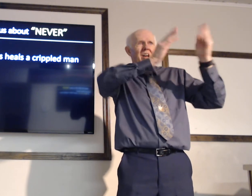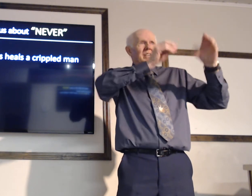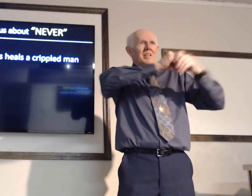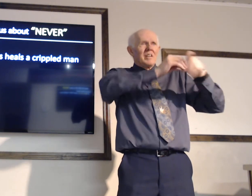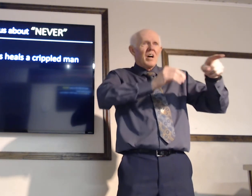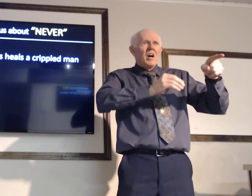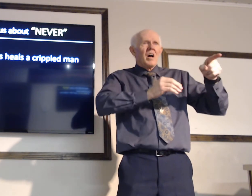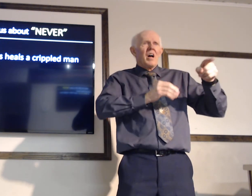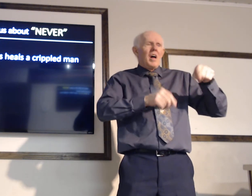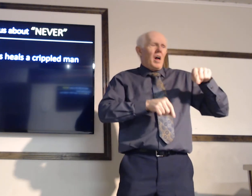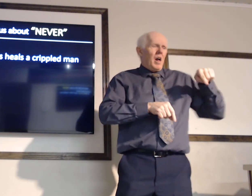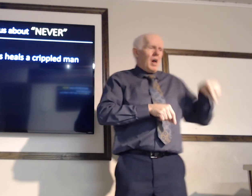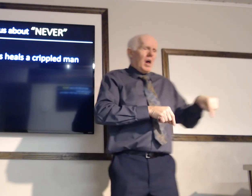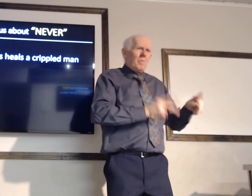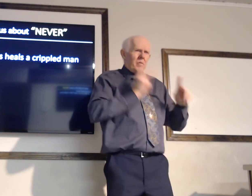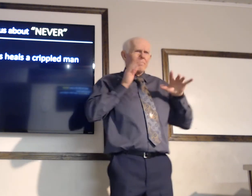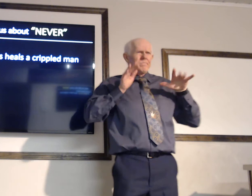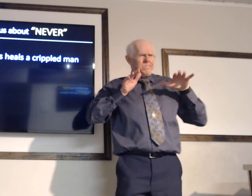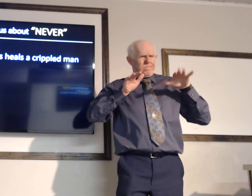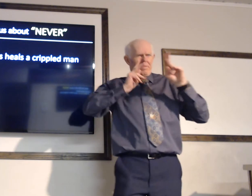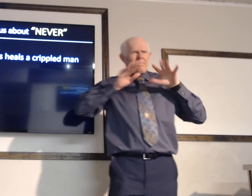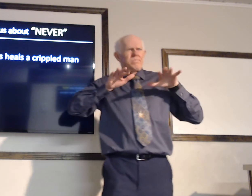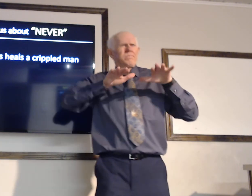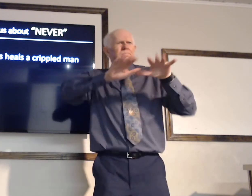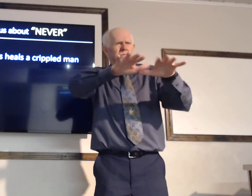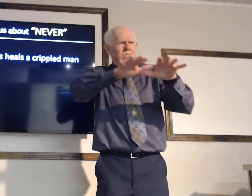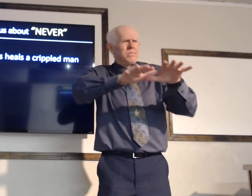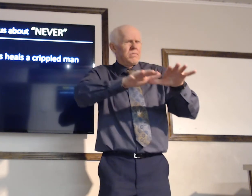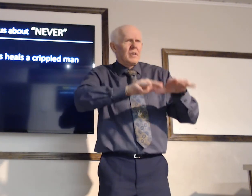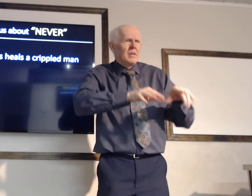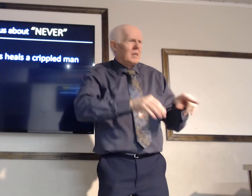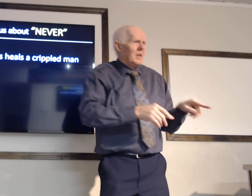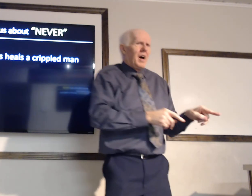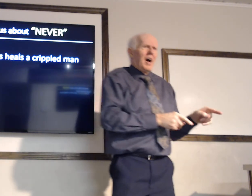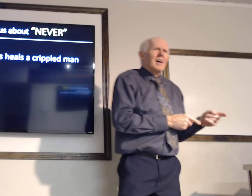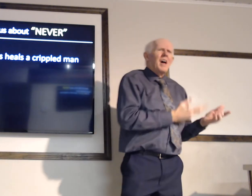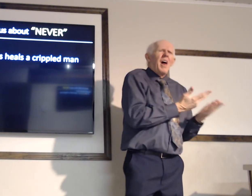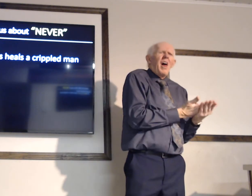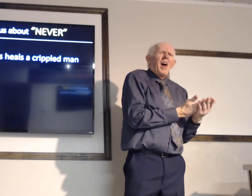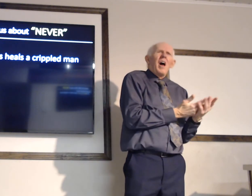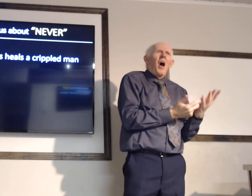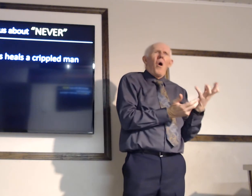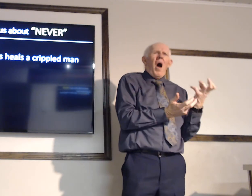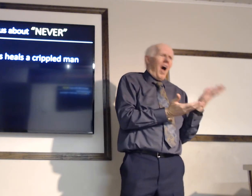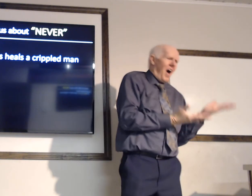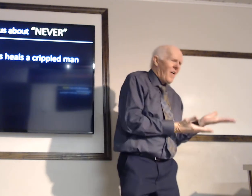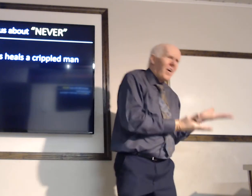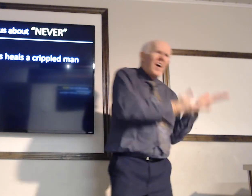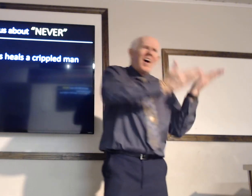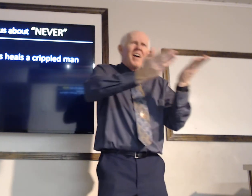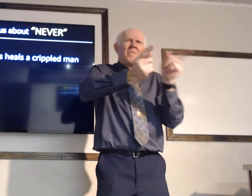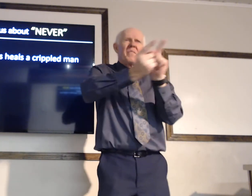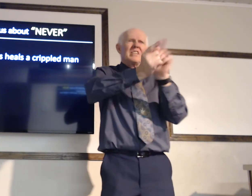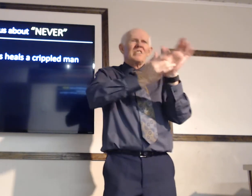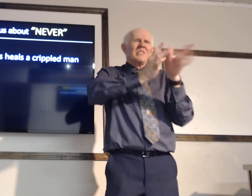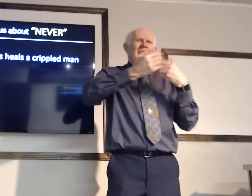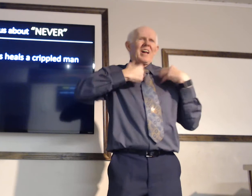Jesus was in town. And people were flocking to see him. And he was laying there. He